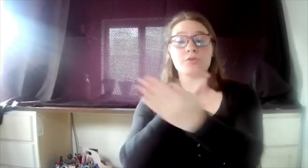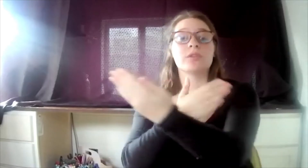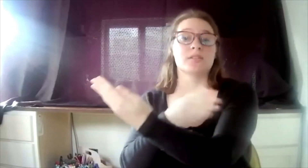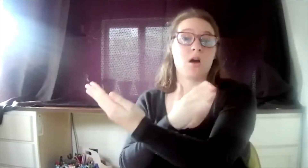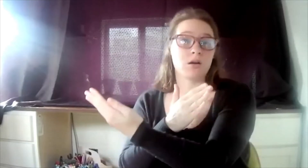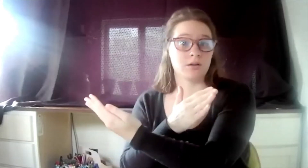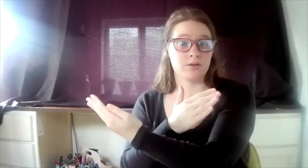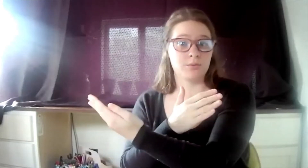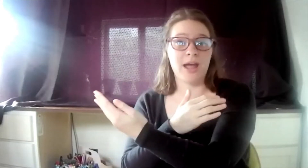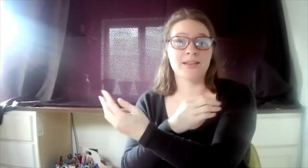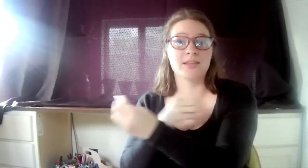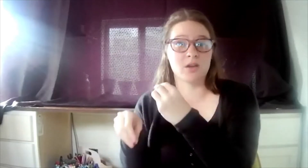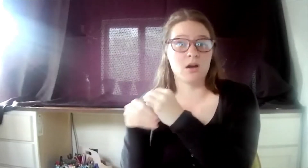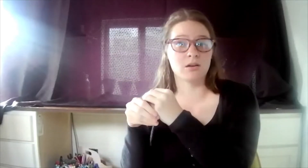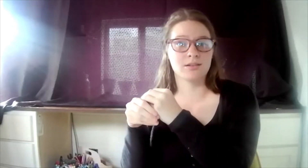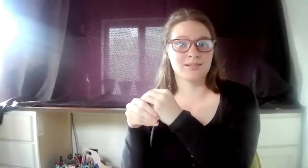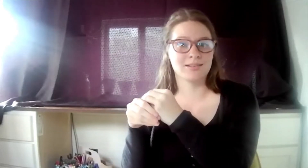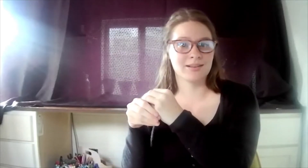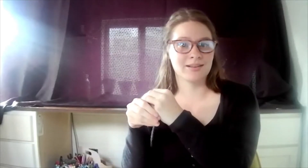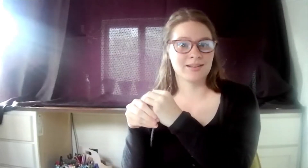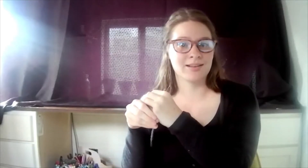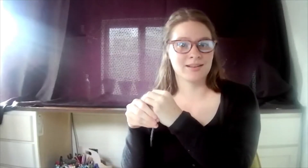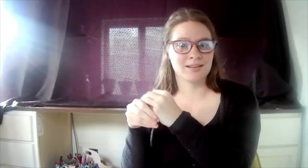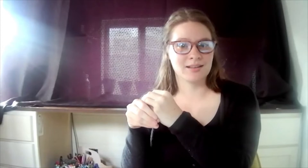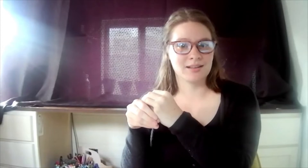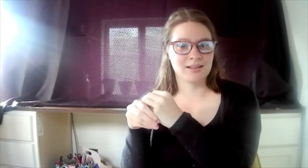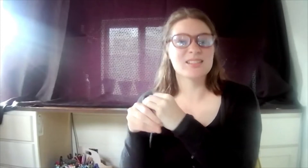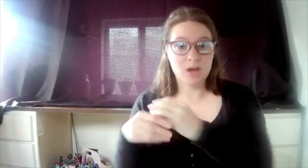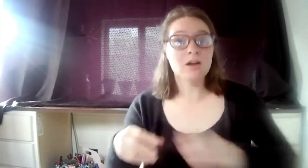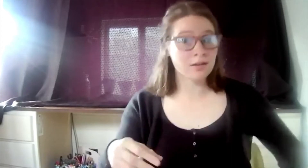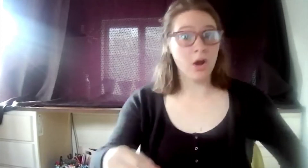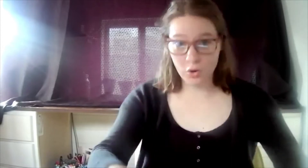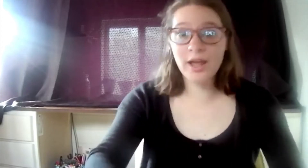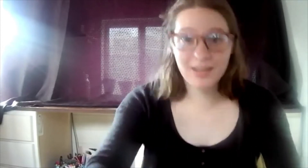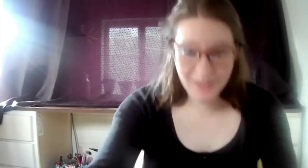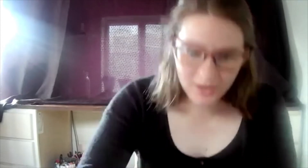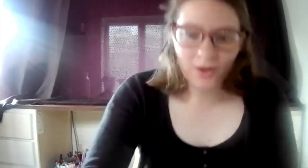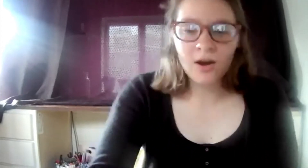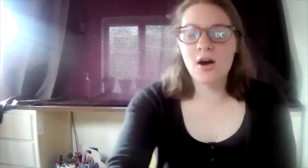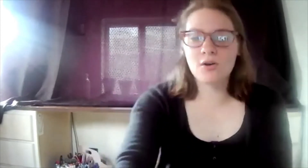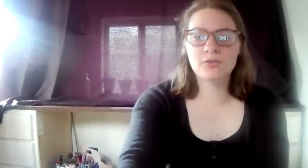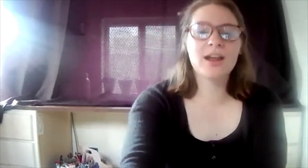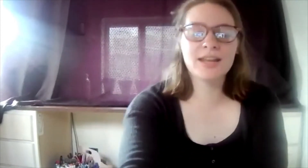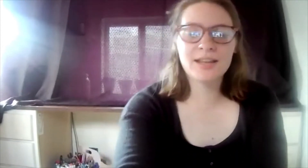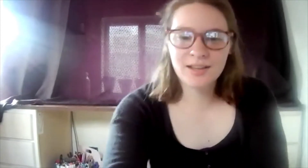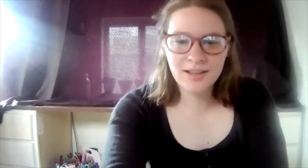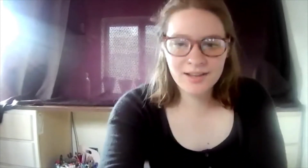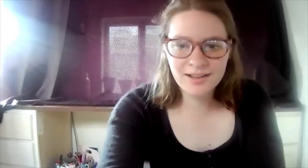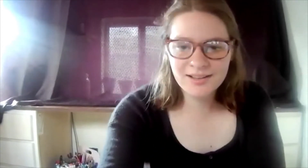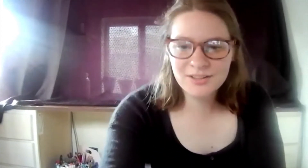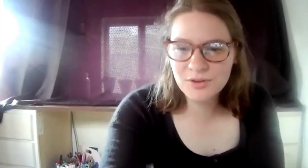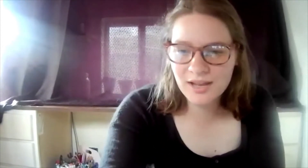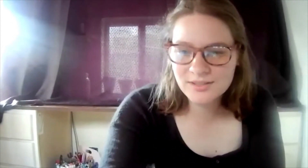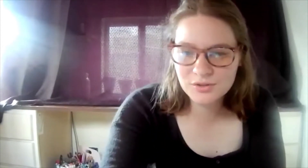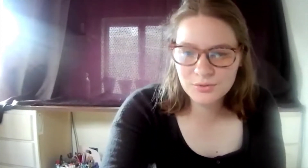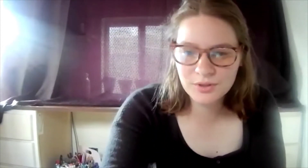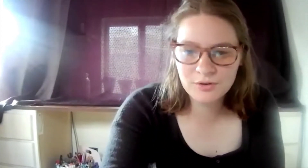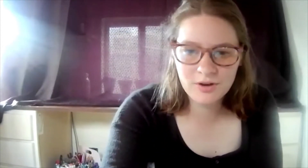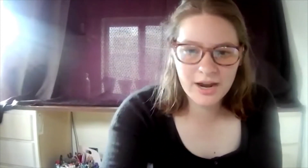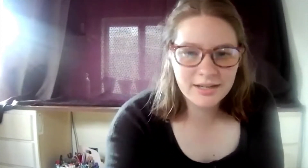the song? Add the song. Song? Okay. Alrighty. You guys are doing great.